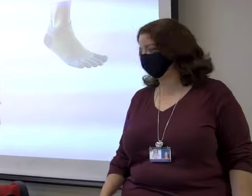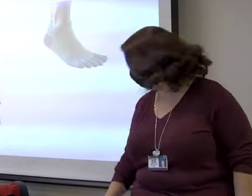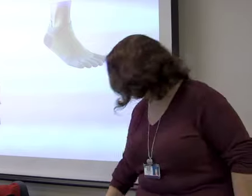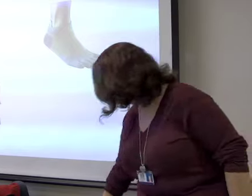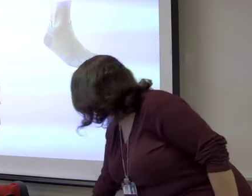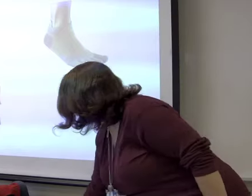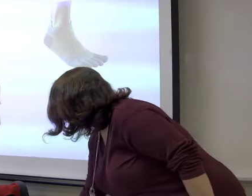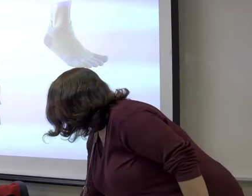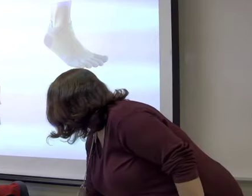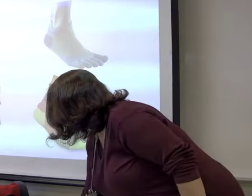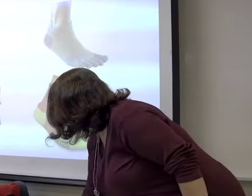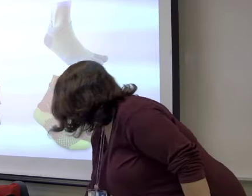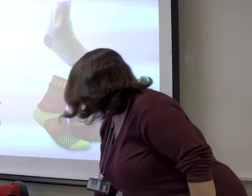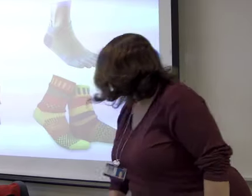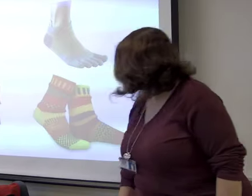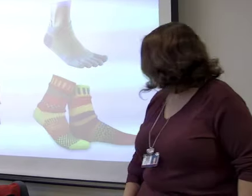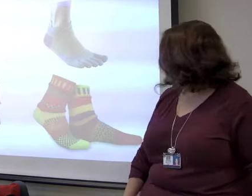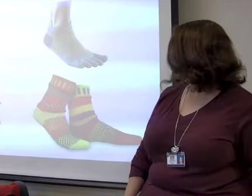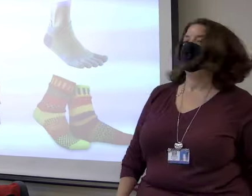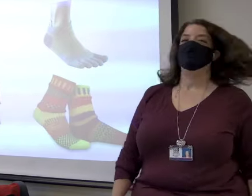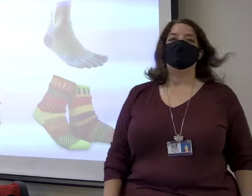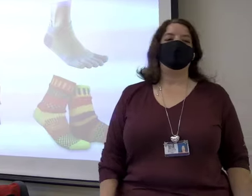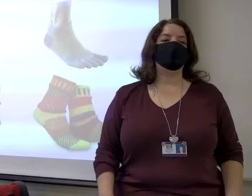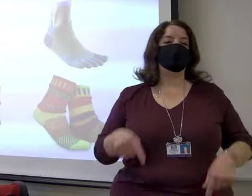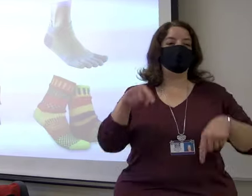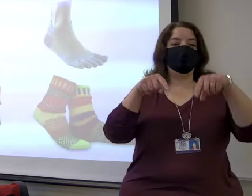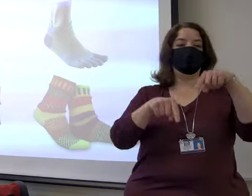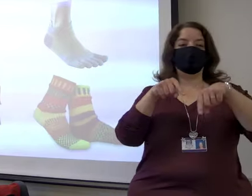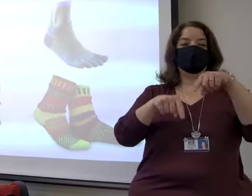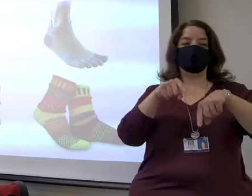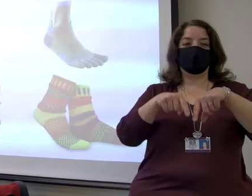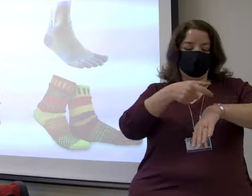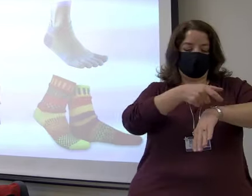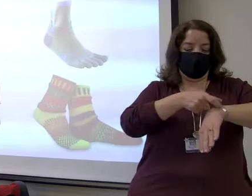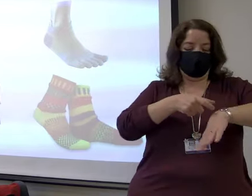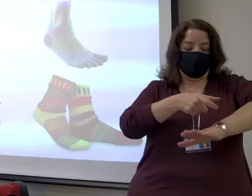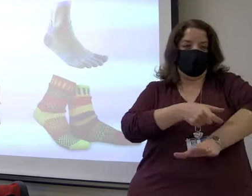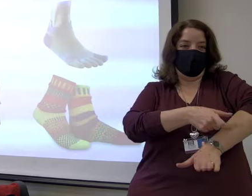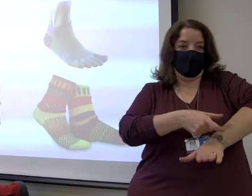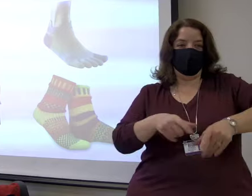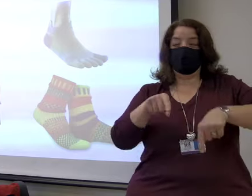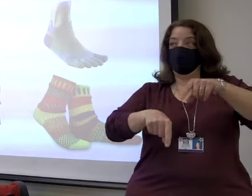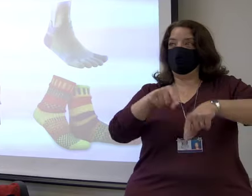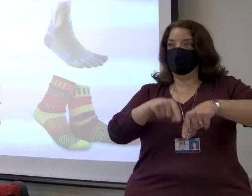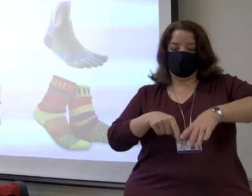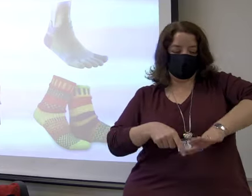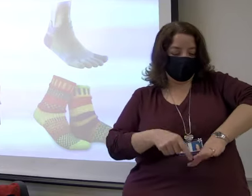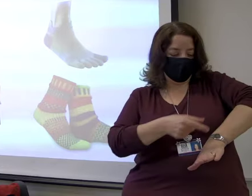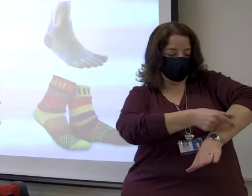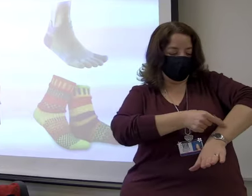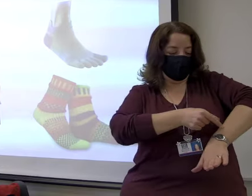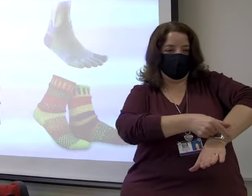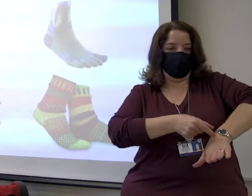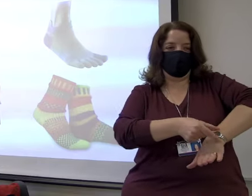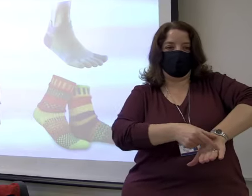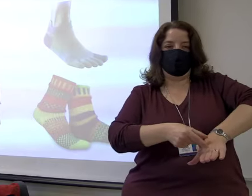made. That's some manly toes. All right, so these are socks that have like, and so if you want to describe them, then they have like stripes on them.